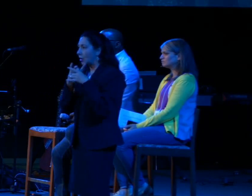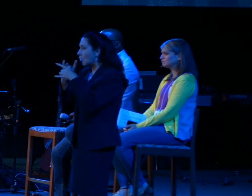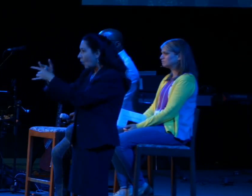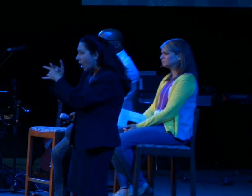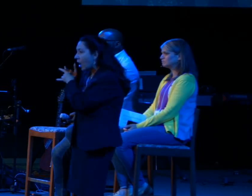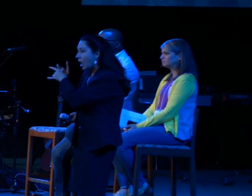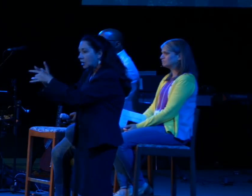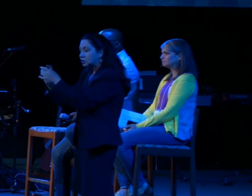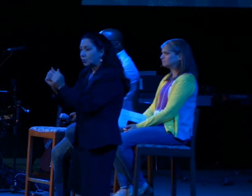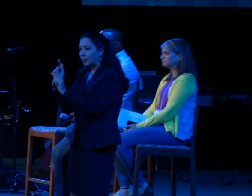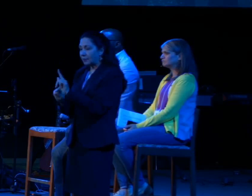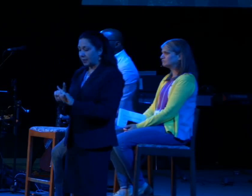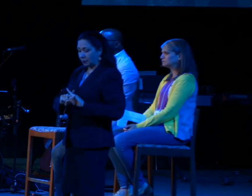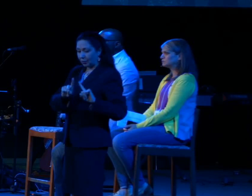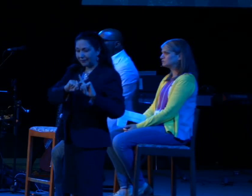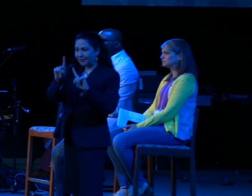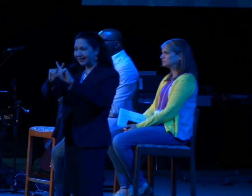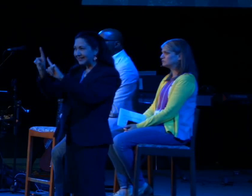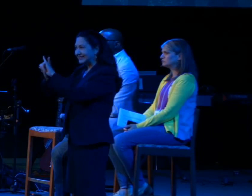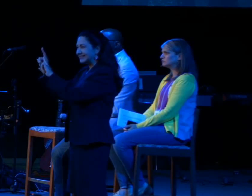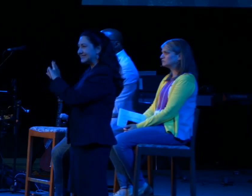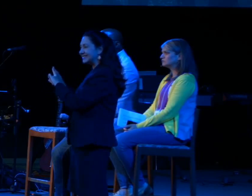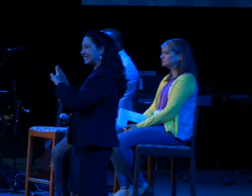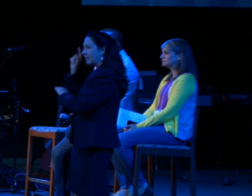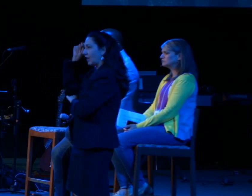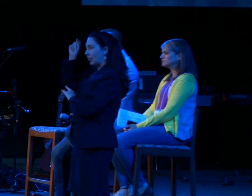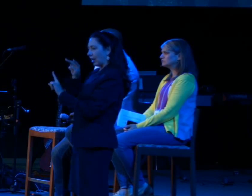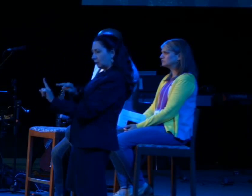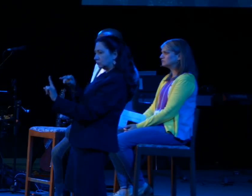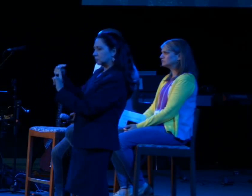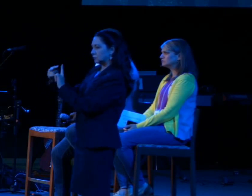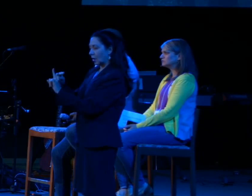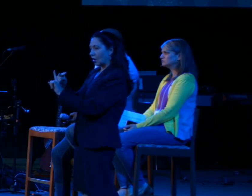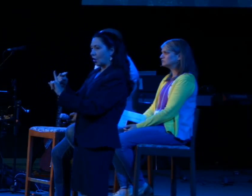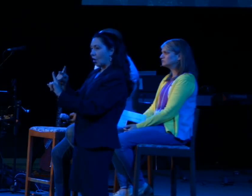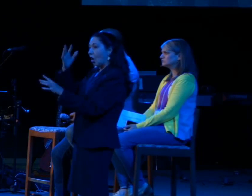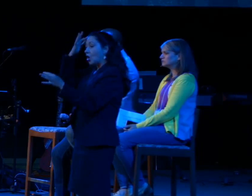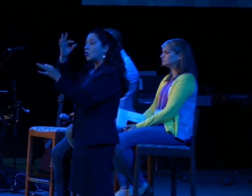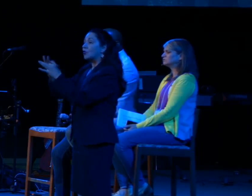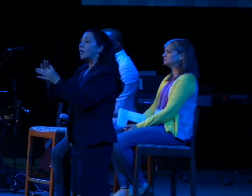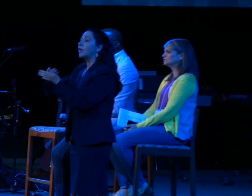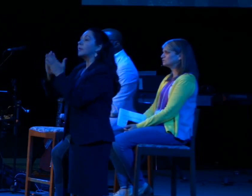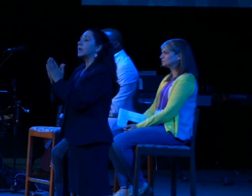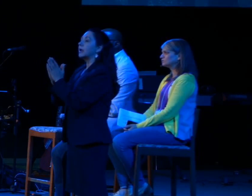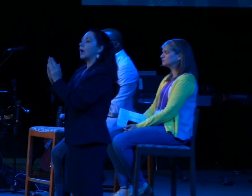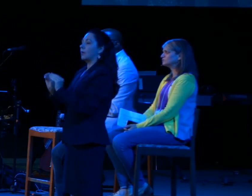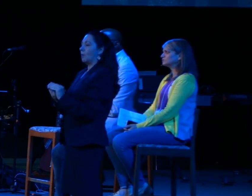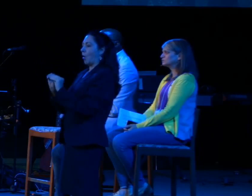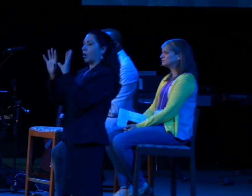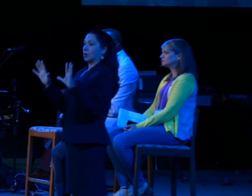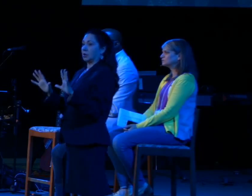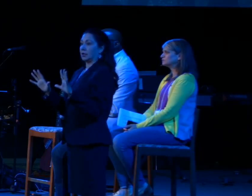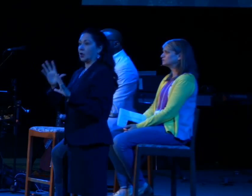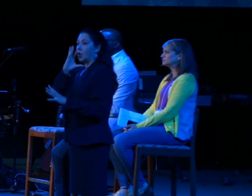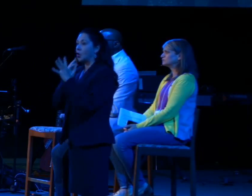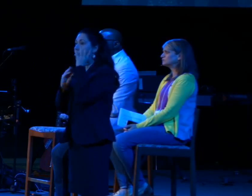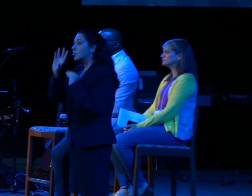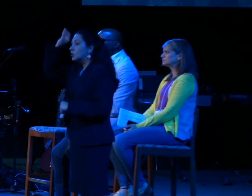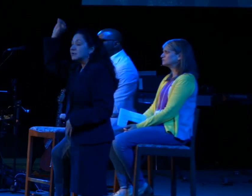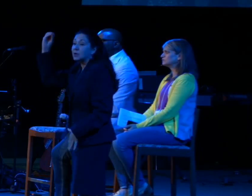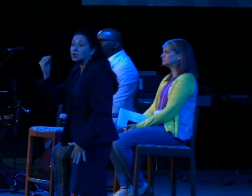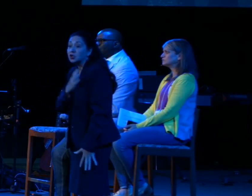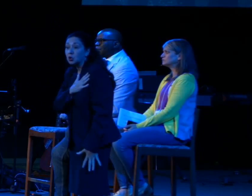relationship with people of a different theological bent, your faith gets sharpened. Your experience of grace